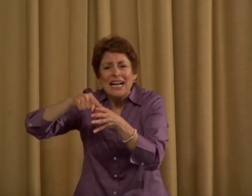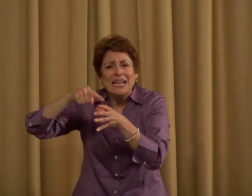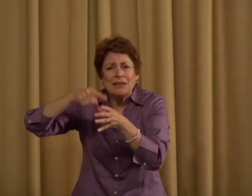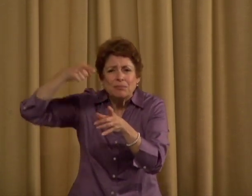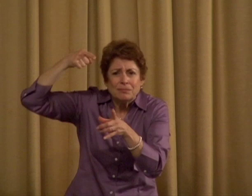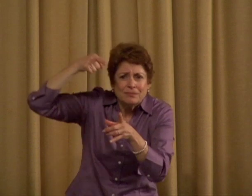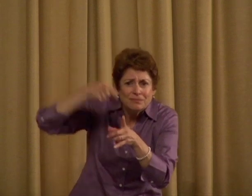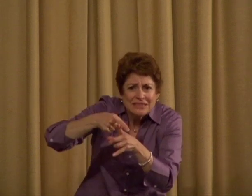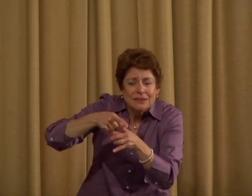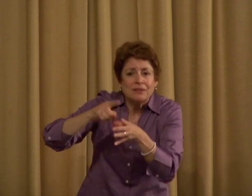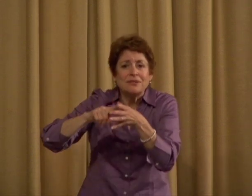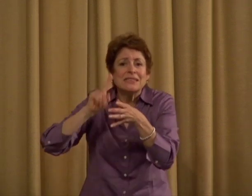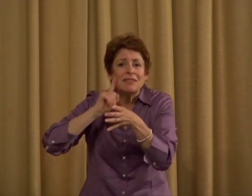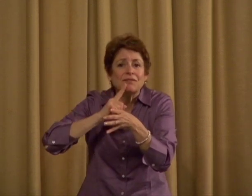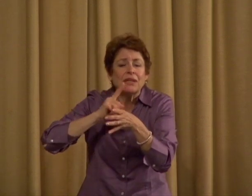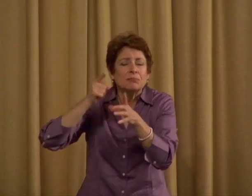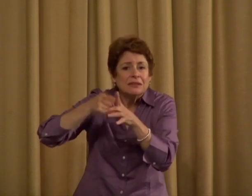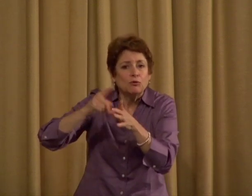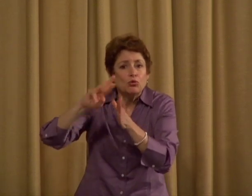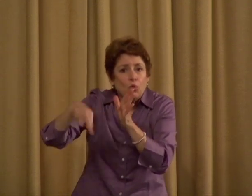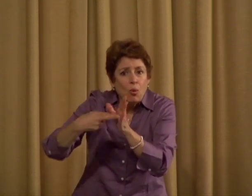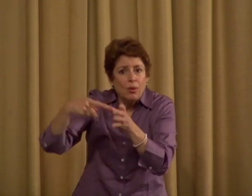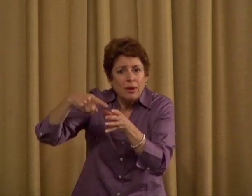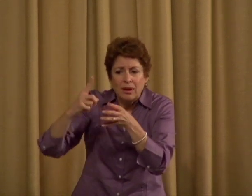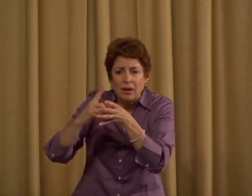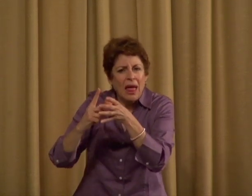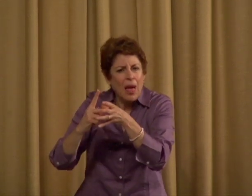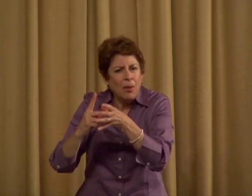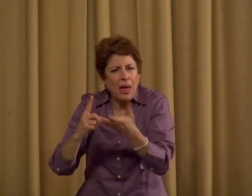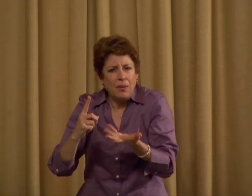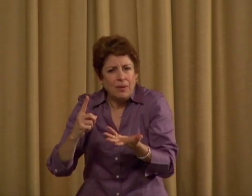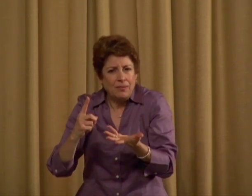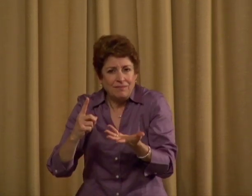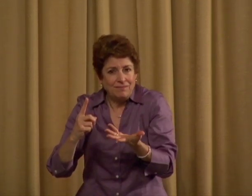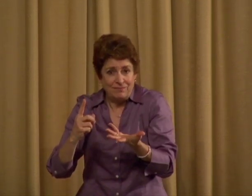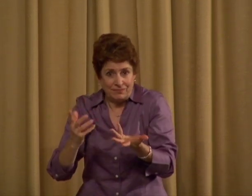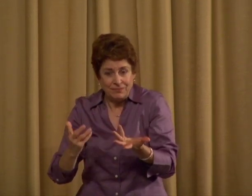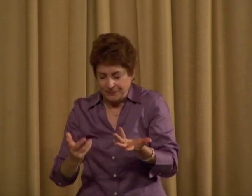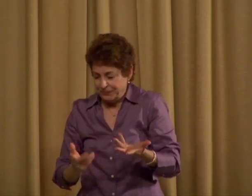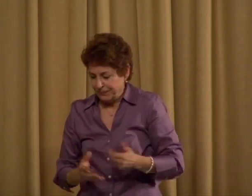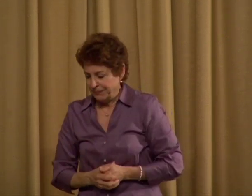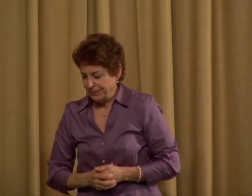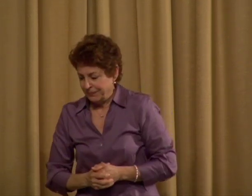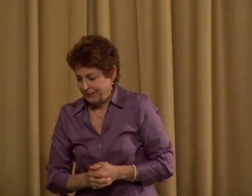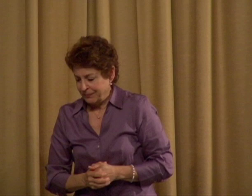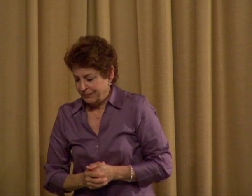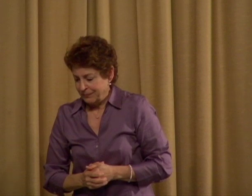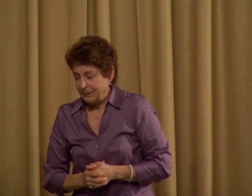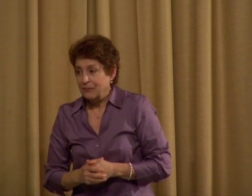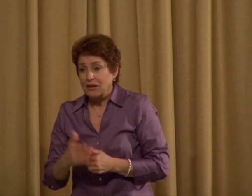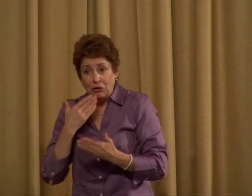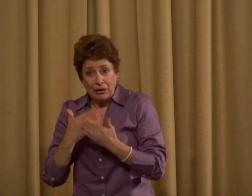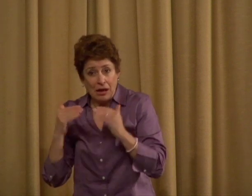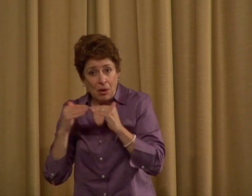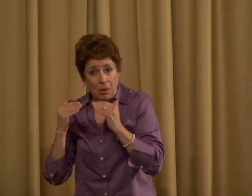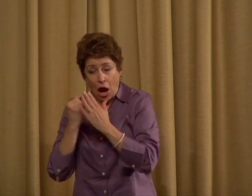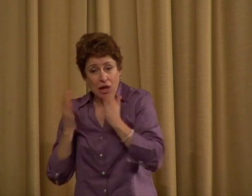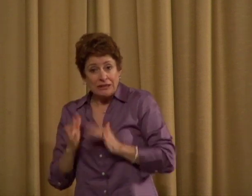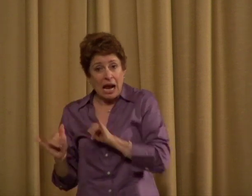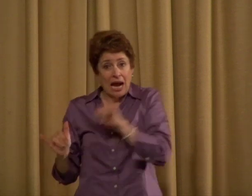missing piece. The hollowness is going to remain there. I mean, how can that be filled? Only with having the authenticity